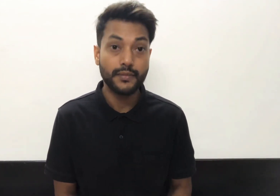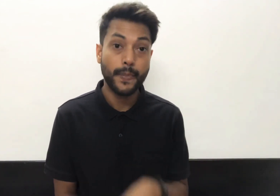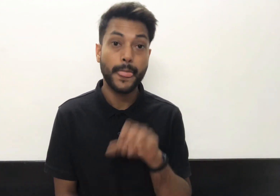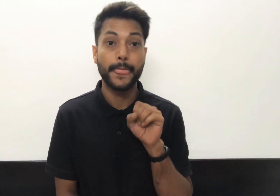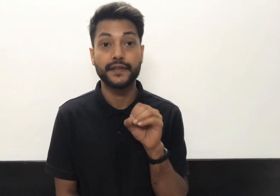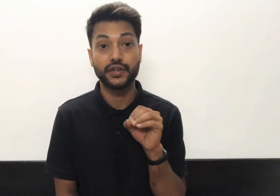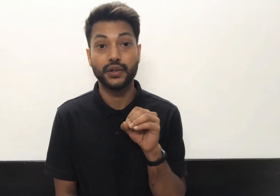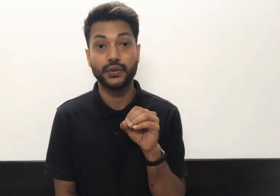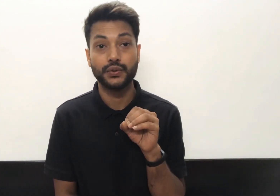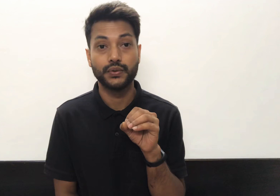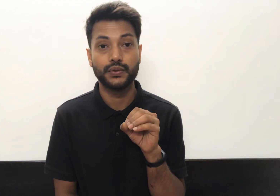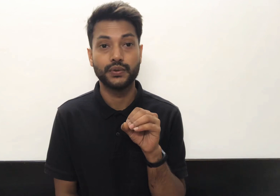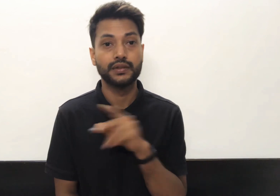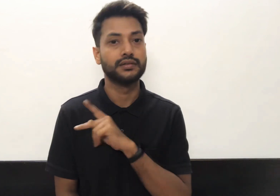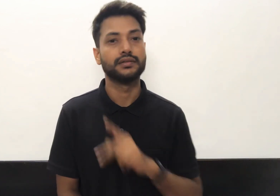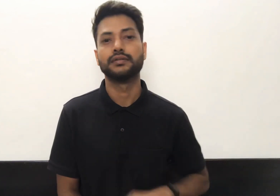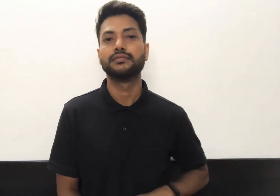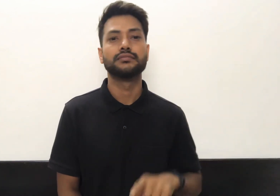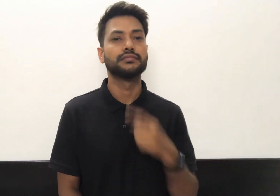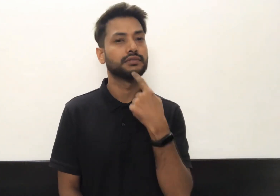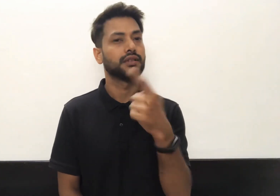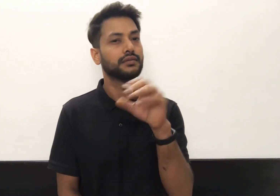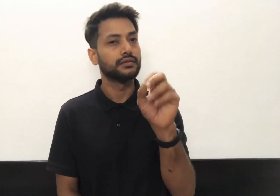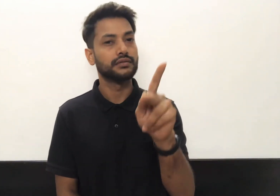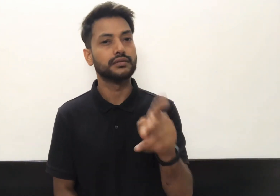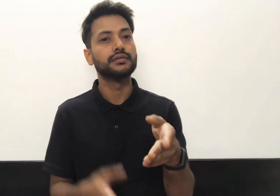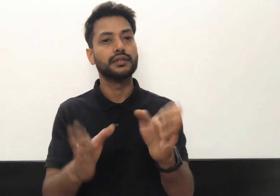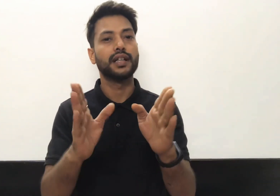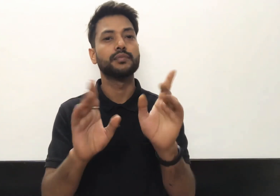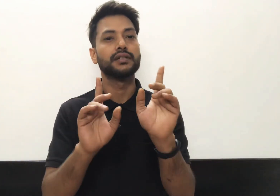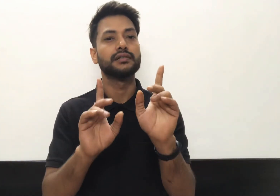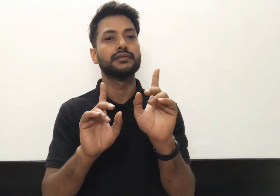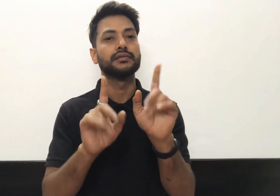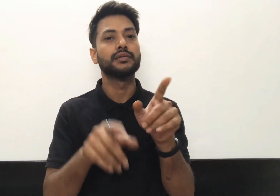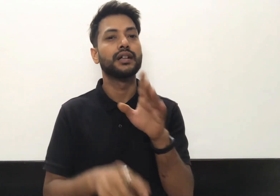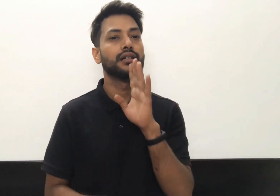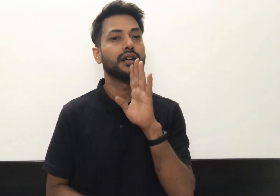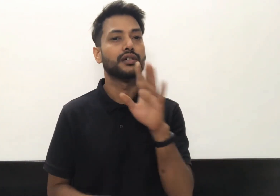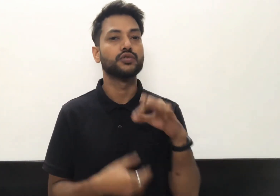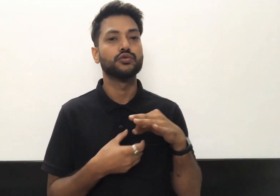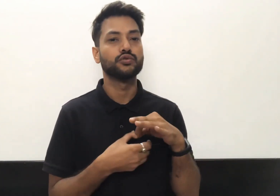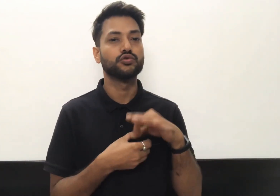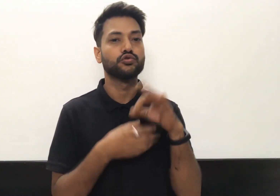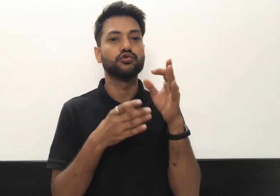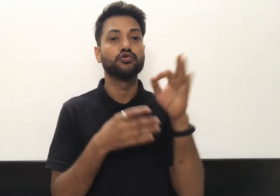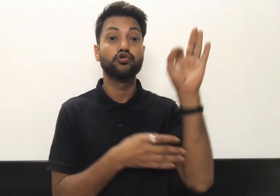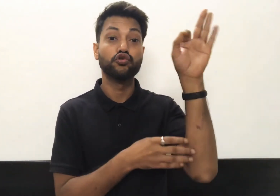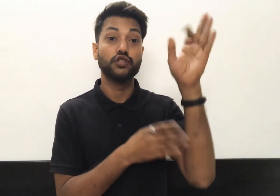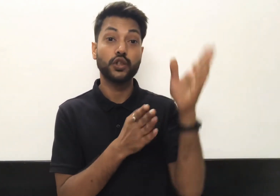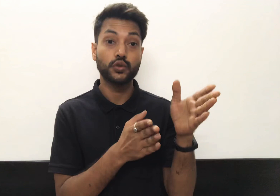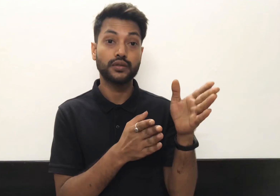So, the king said, okay, let me talk to the Guru. And he called the Guru.